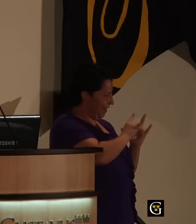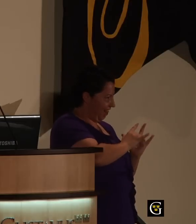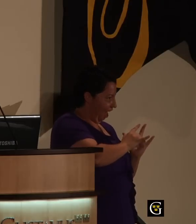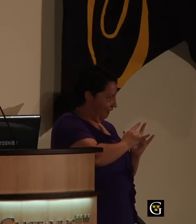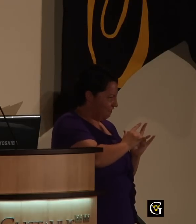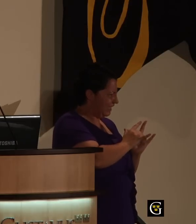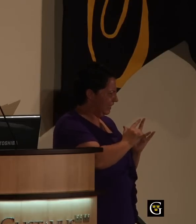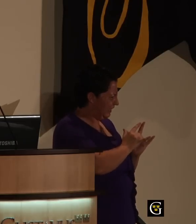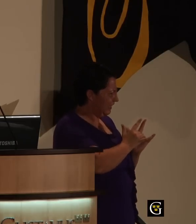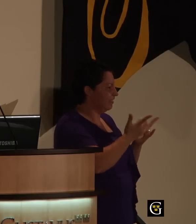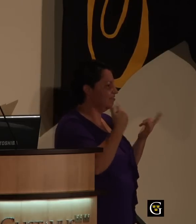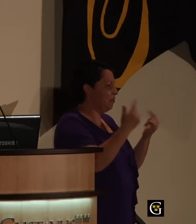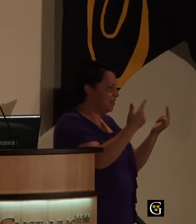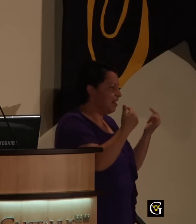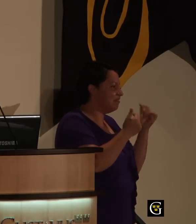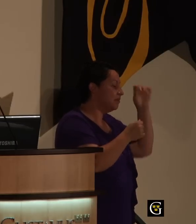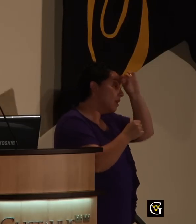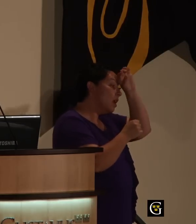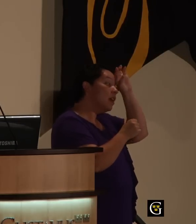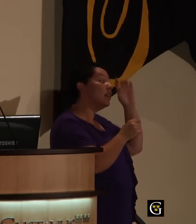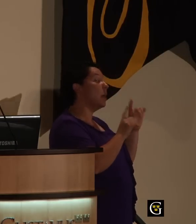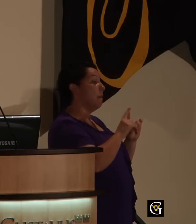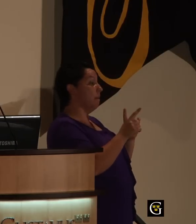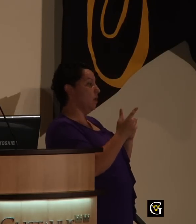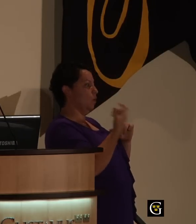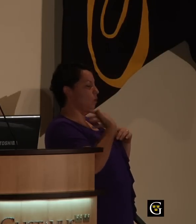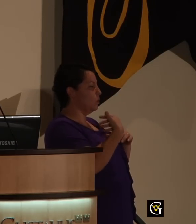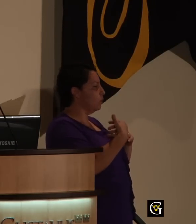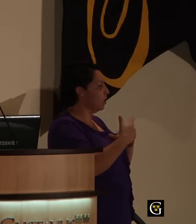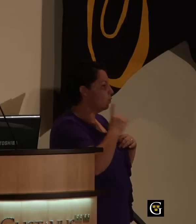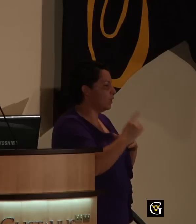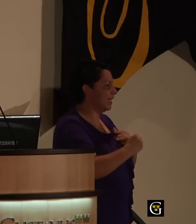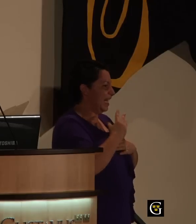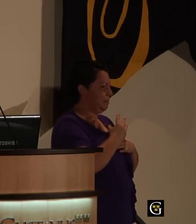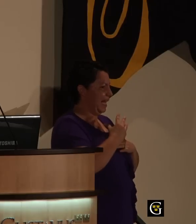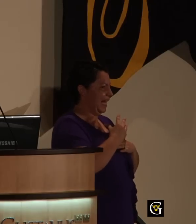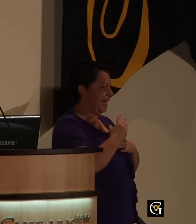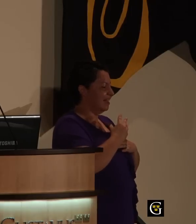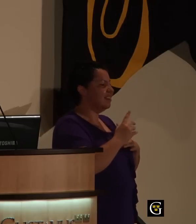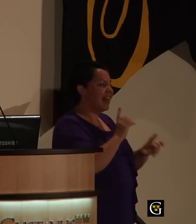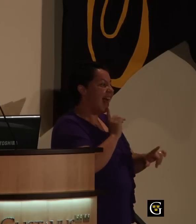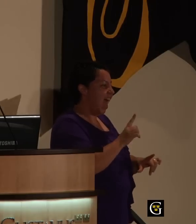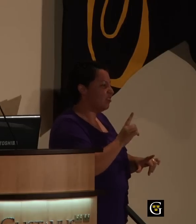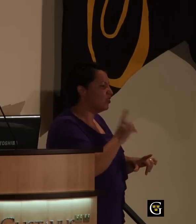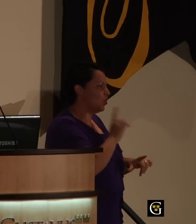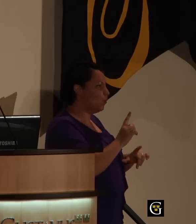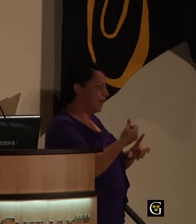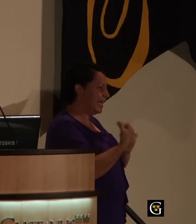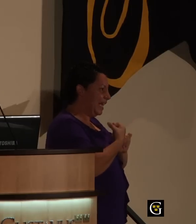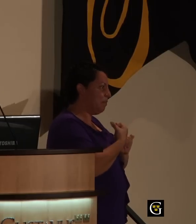Yet what struck me most that autumn, well, actually it was the other thing, but what else struck me most that autumn